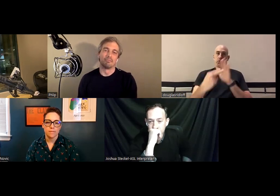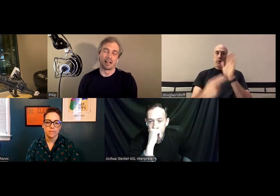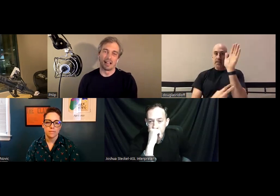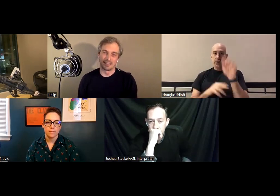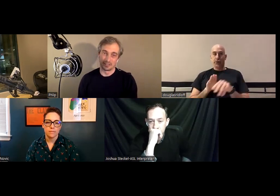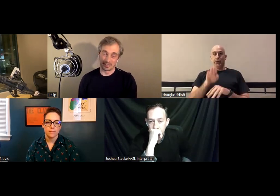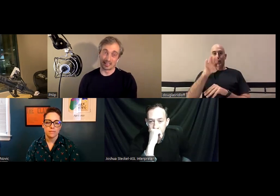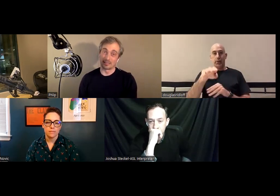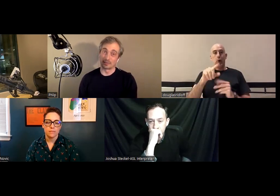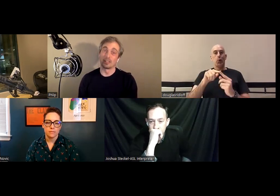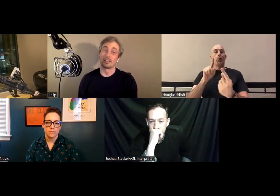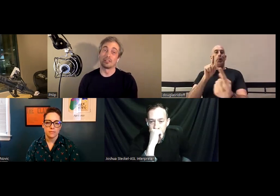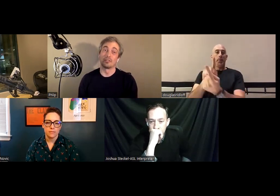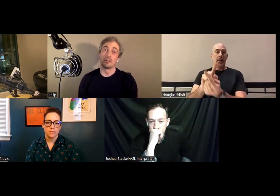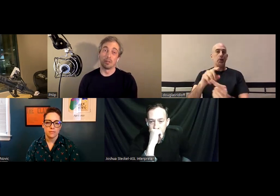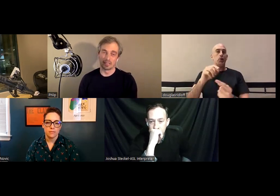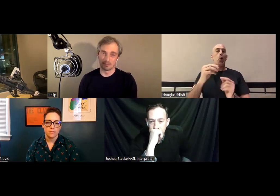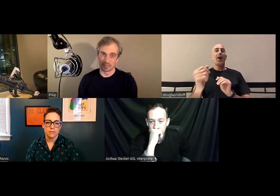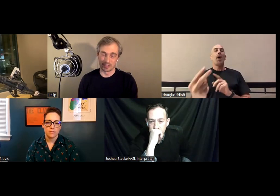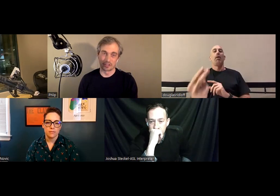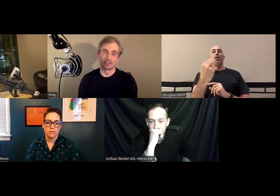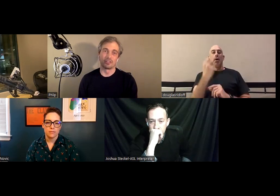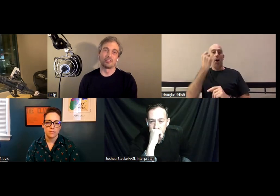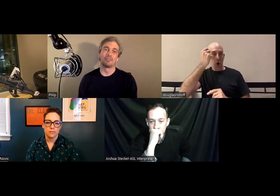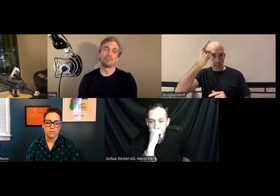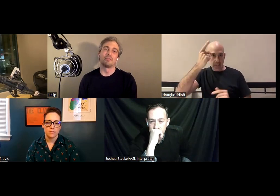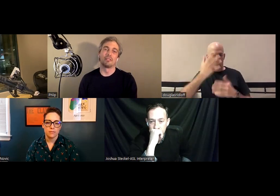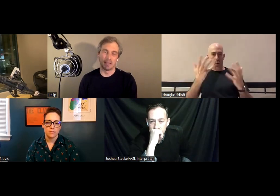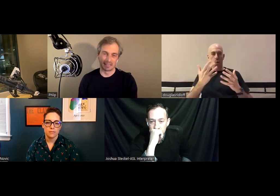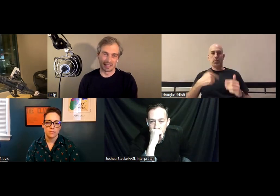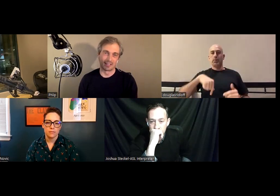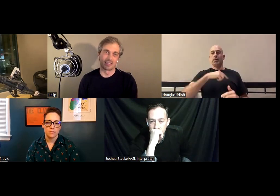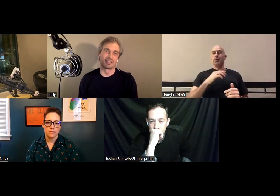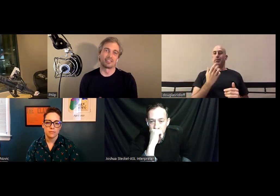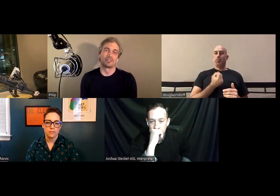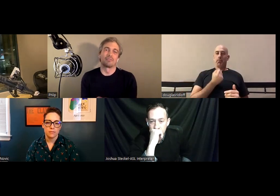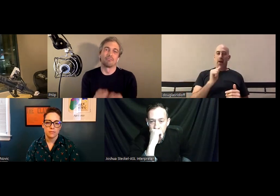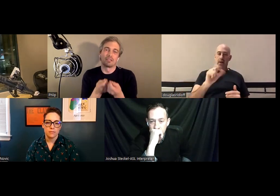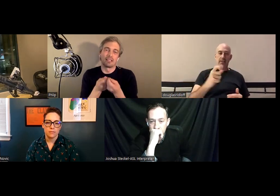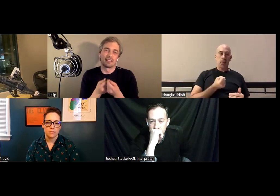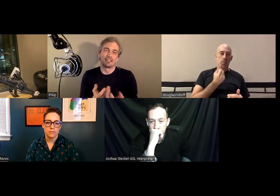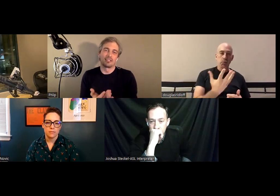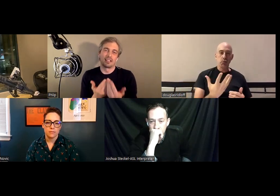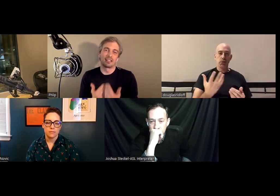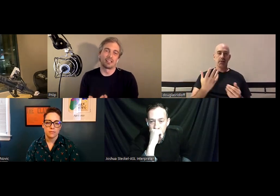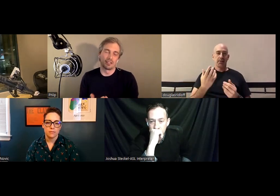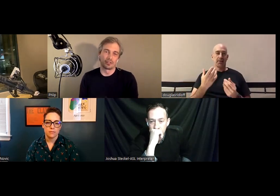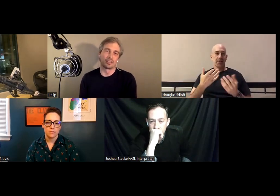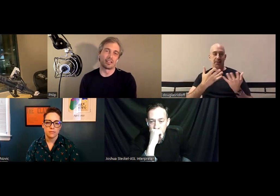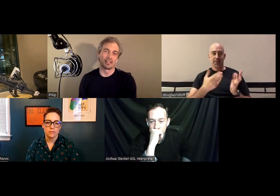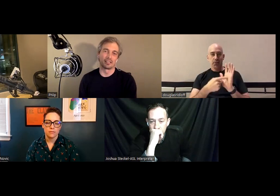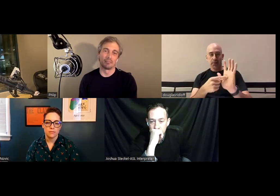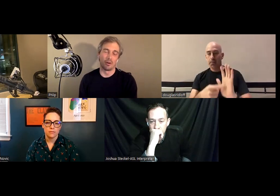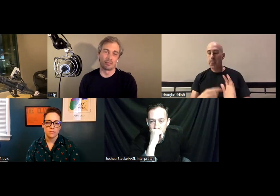So, but I had to decide that I was willing to build that bridge to meet that audience, to sort of bring their